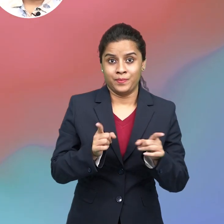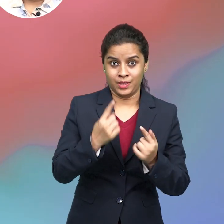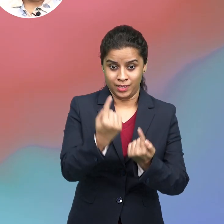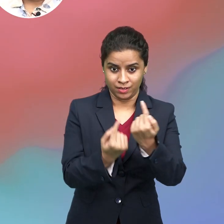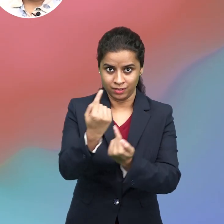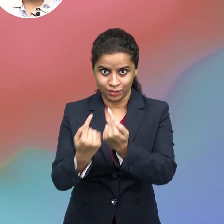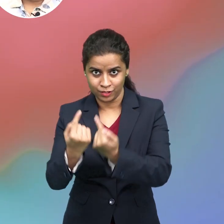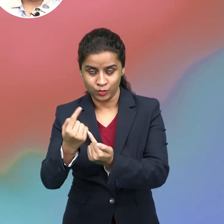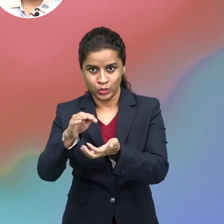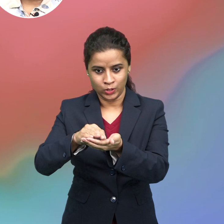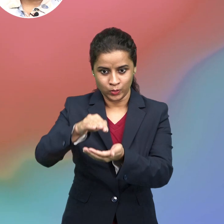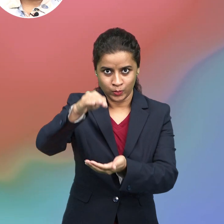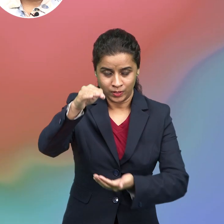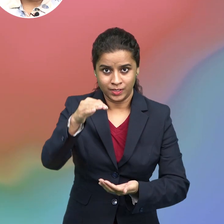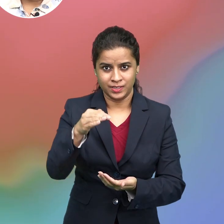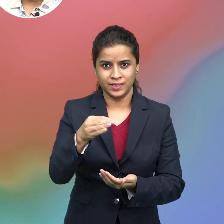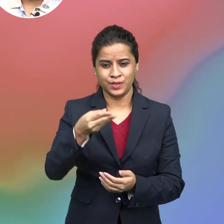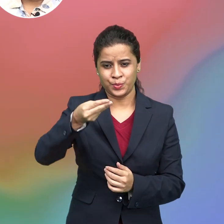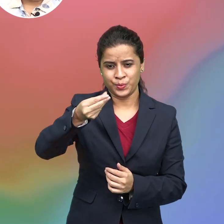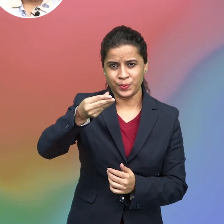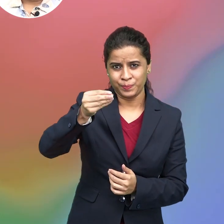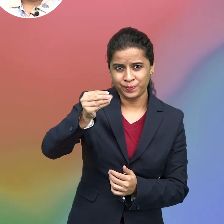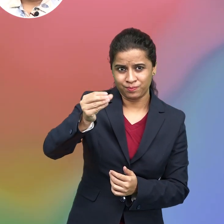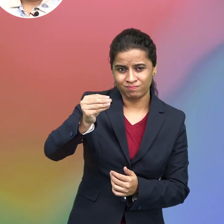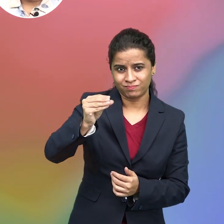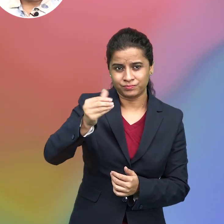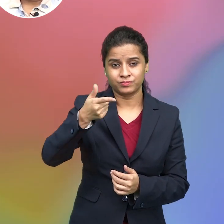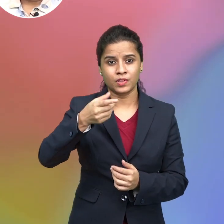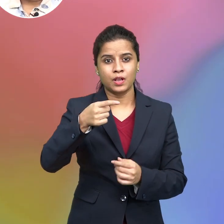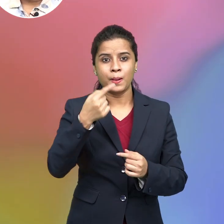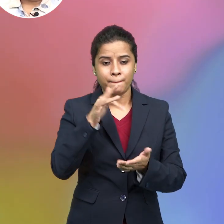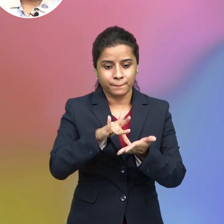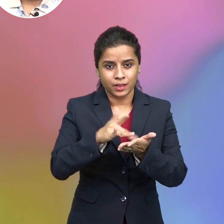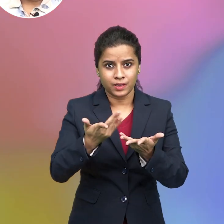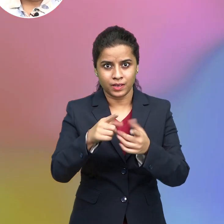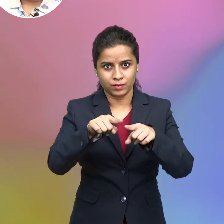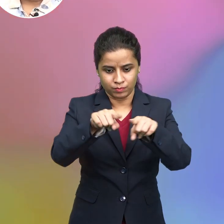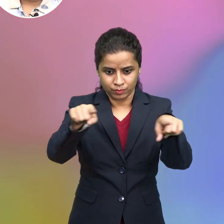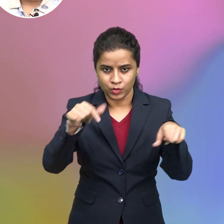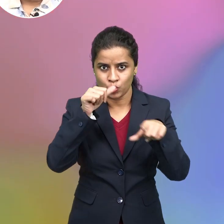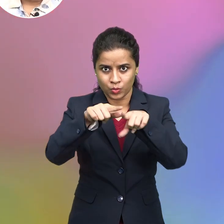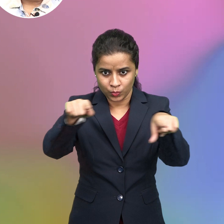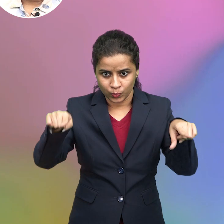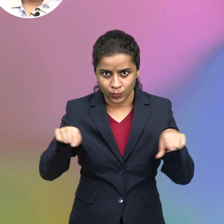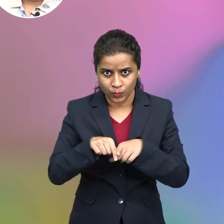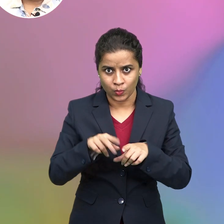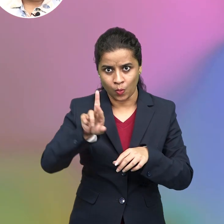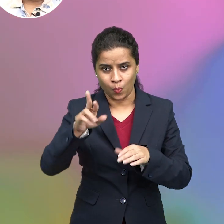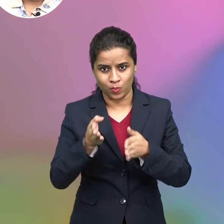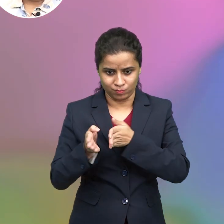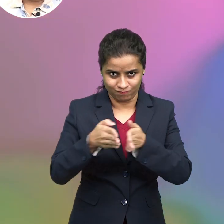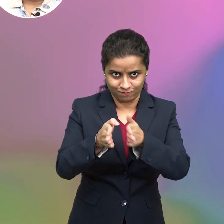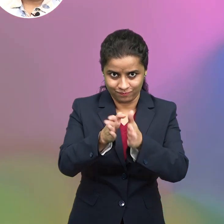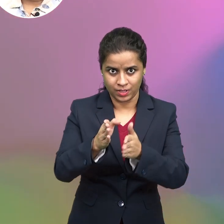But for plants growing in wet places like ponds or marshes, the roots